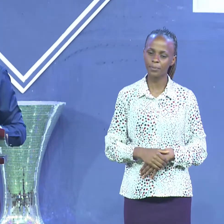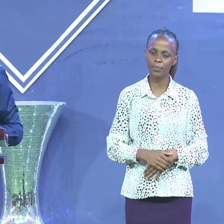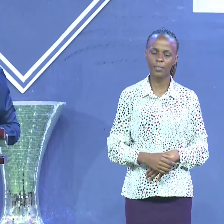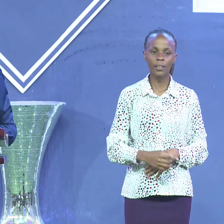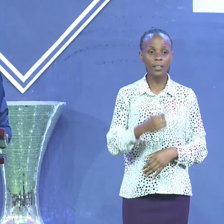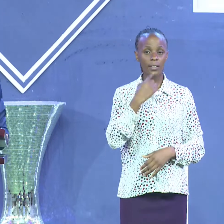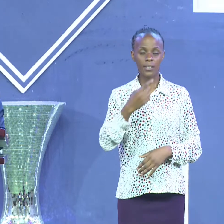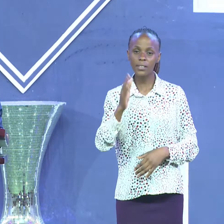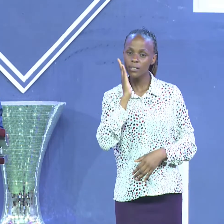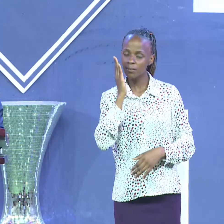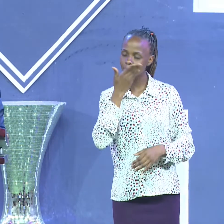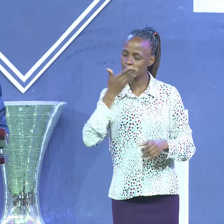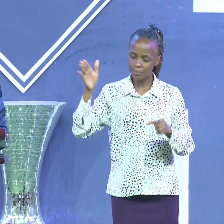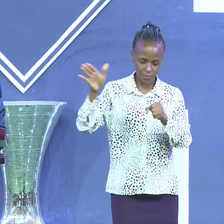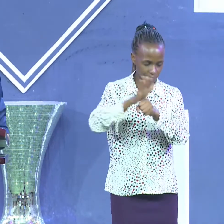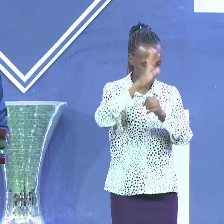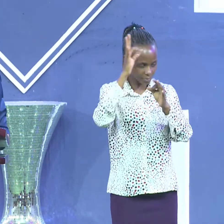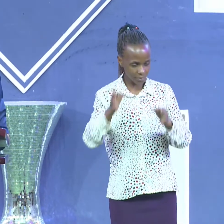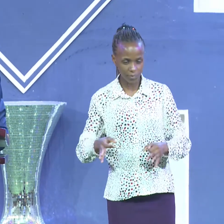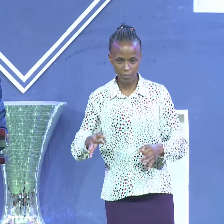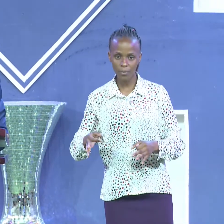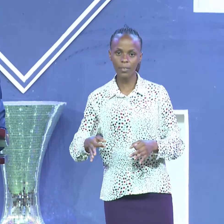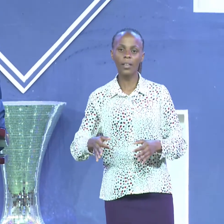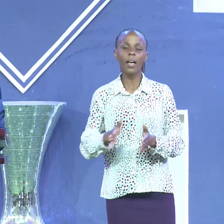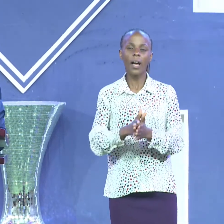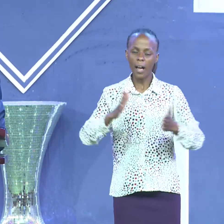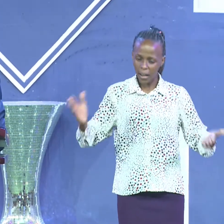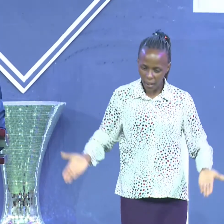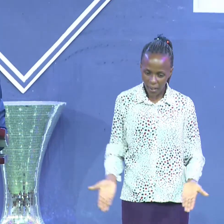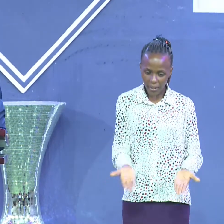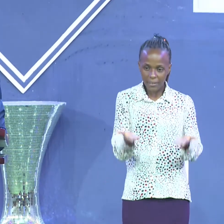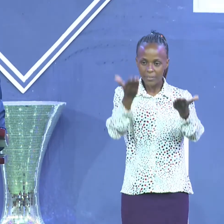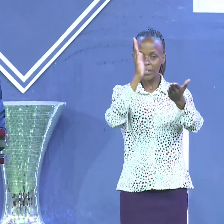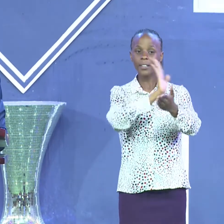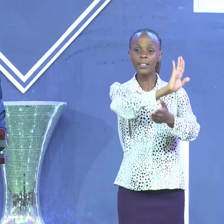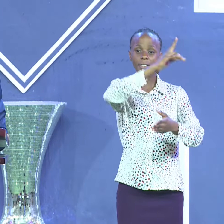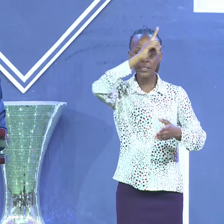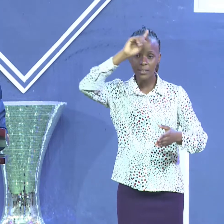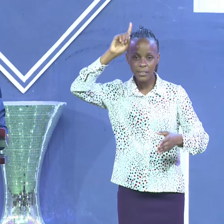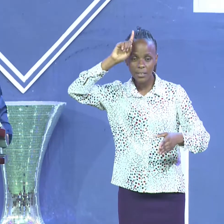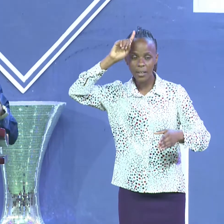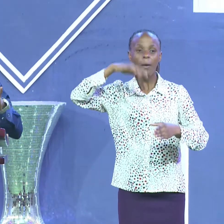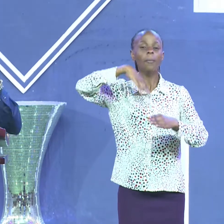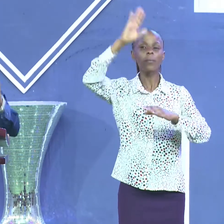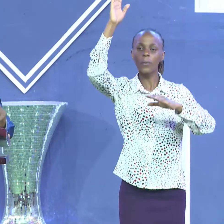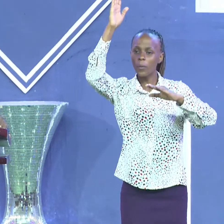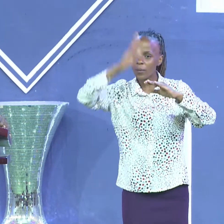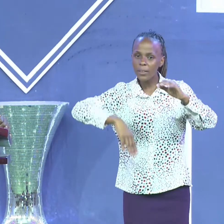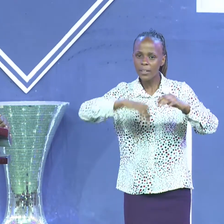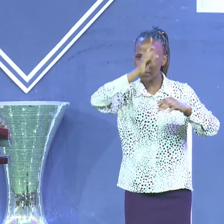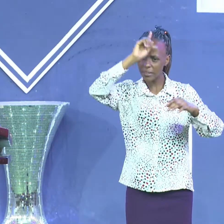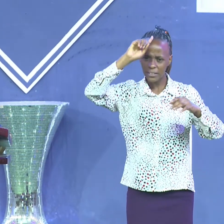Namugambe byekisa. N'agulumiza entebe ye okusinga bakabaka abaali awamu naye mu